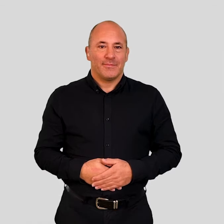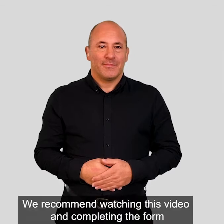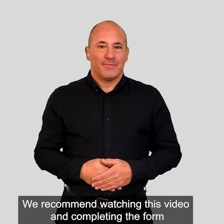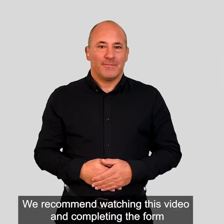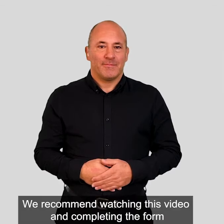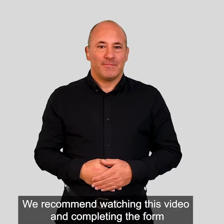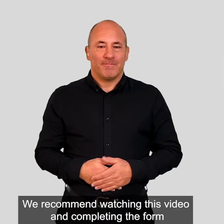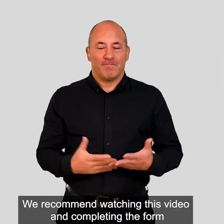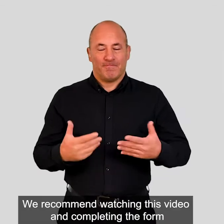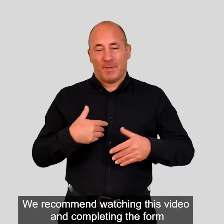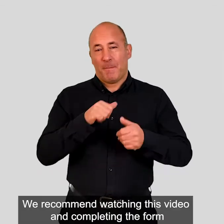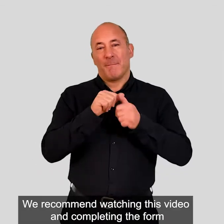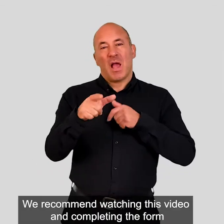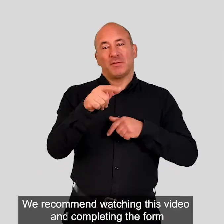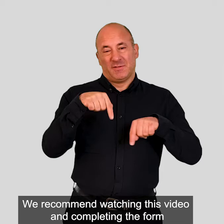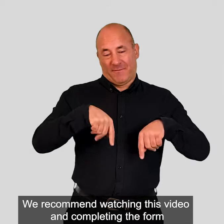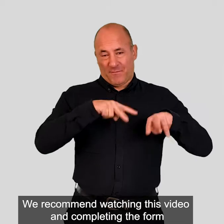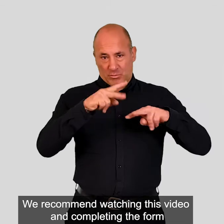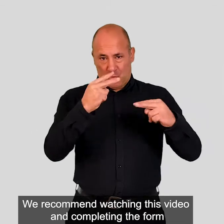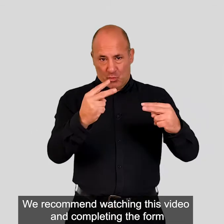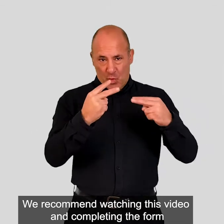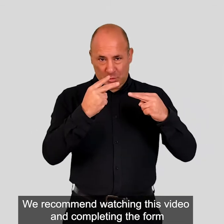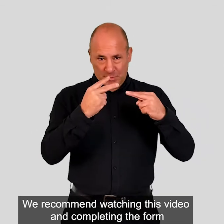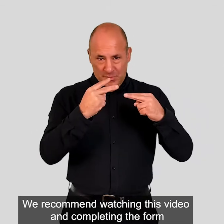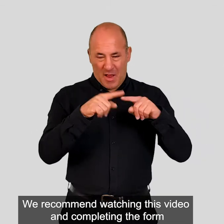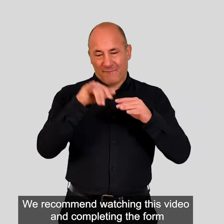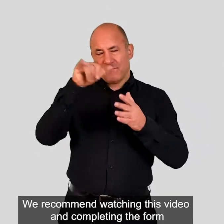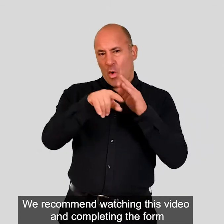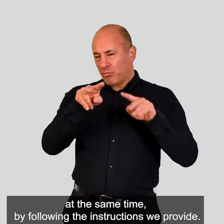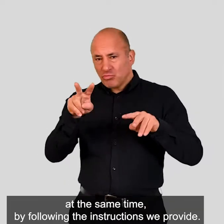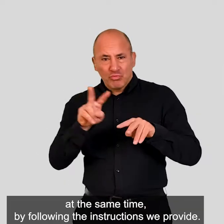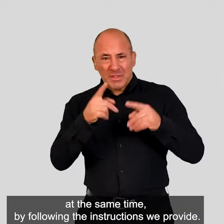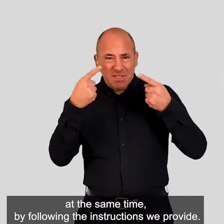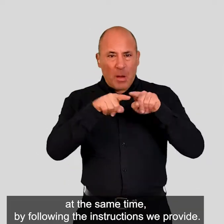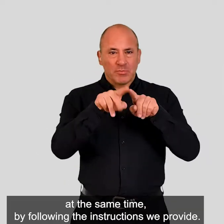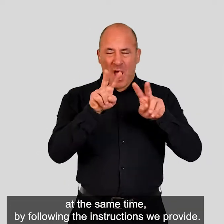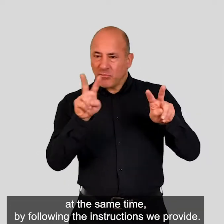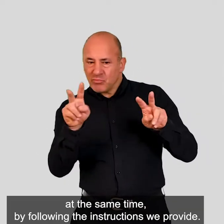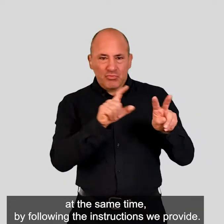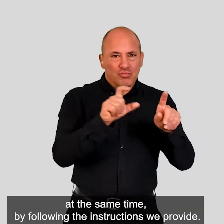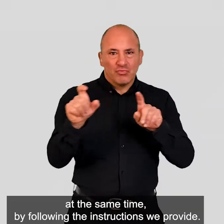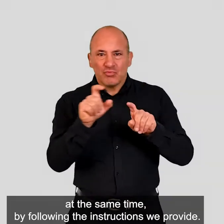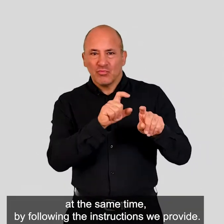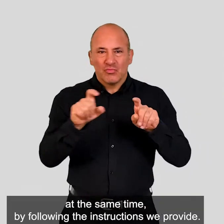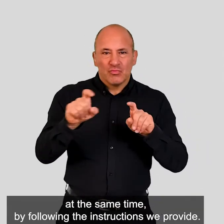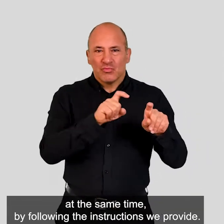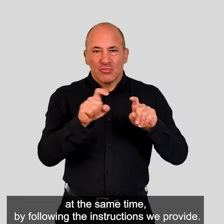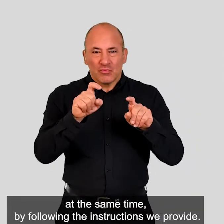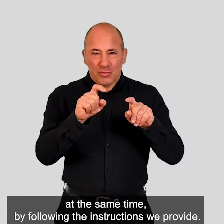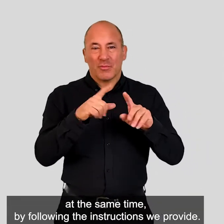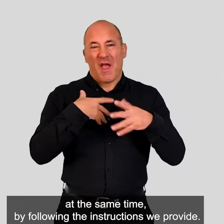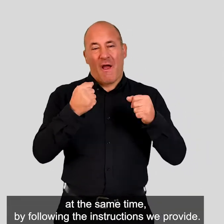We recommend watching this video and completing the form at the same time by following the instructions we